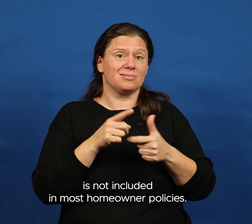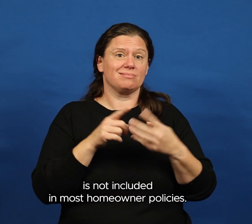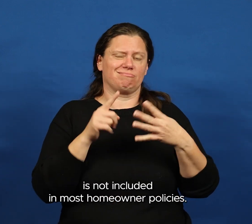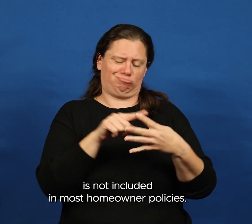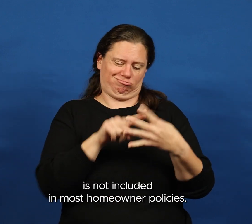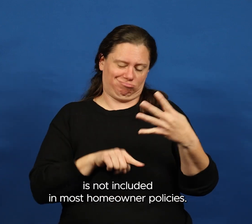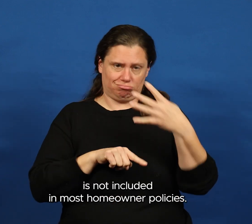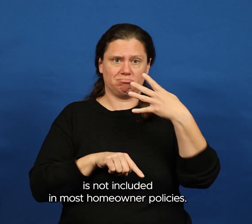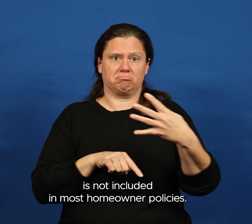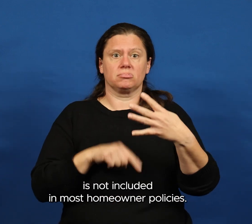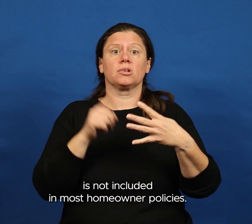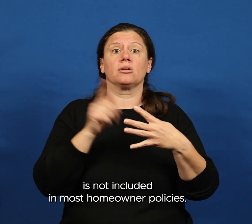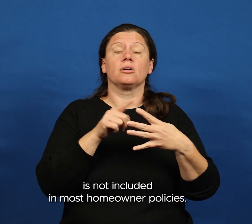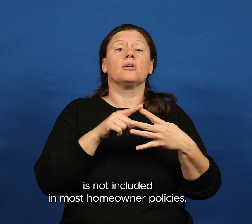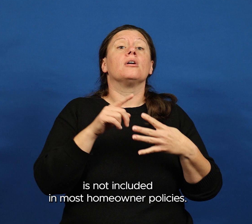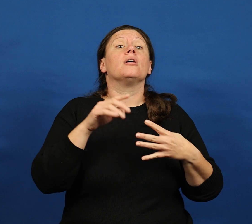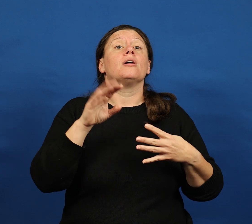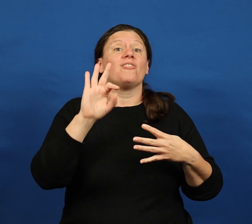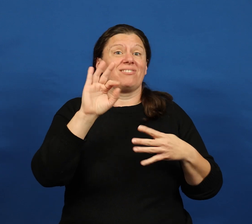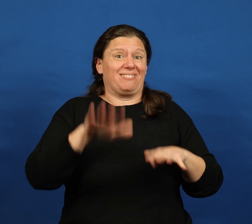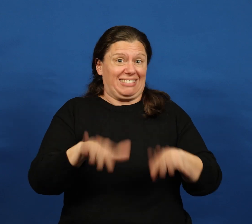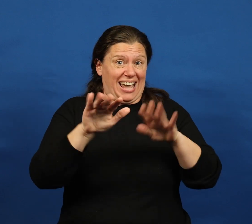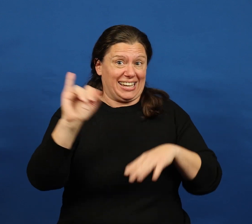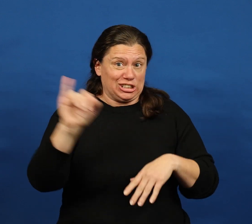in most homeowner policies.